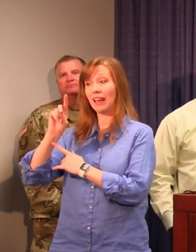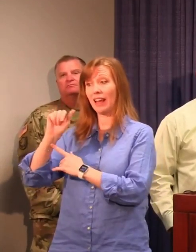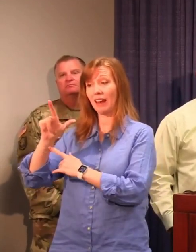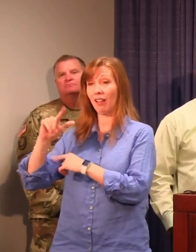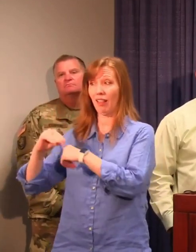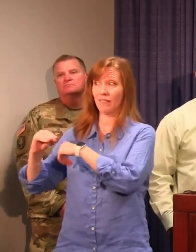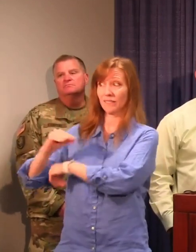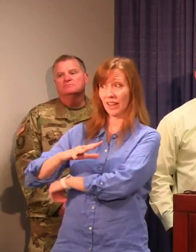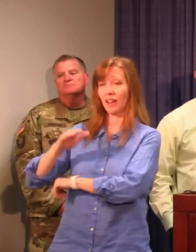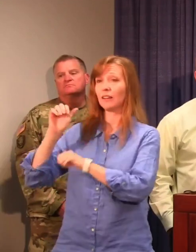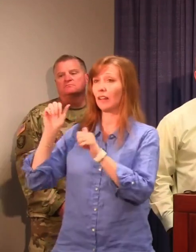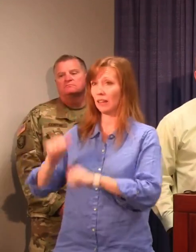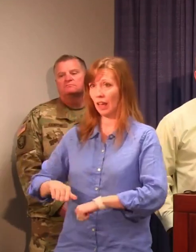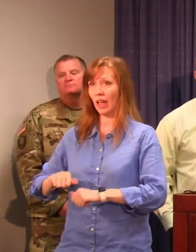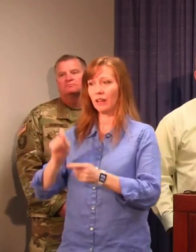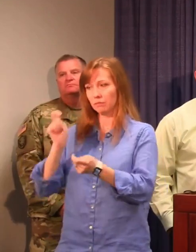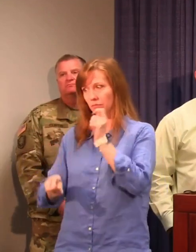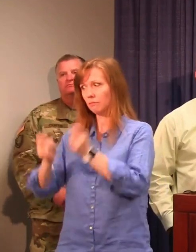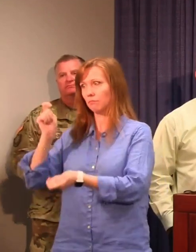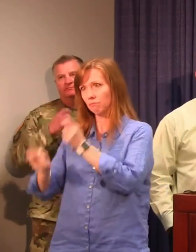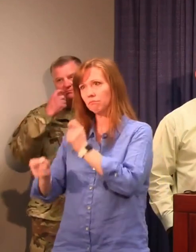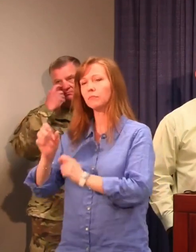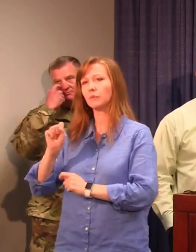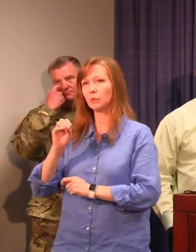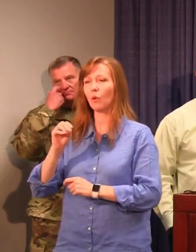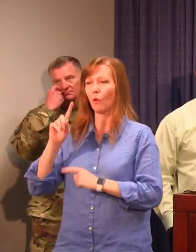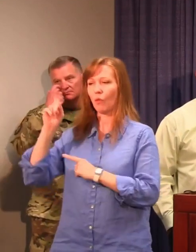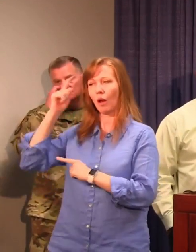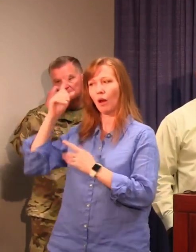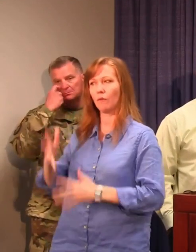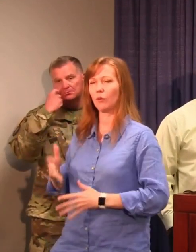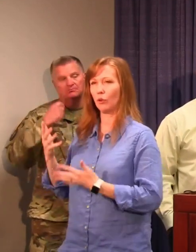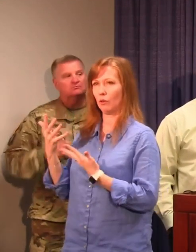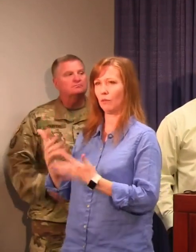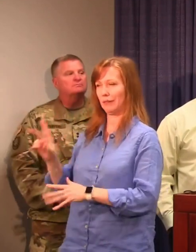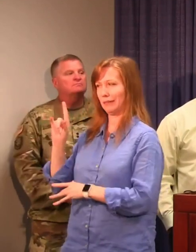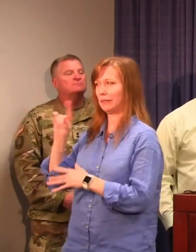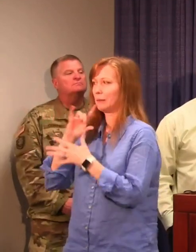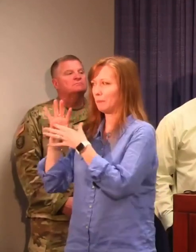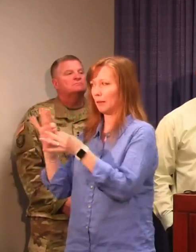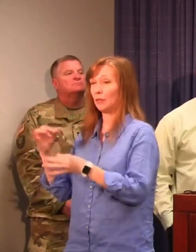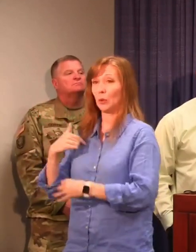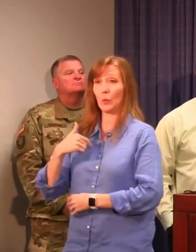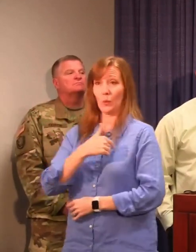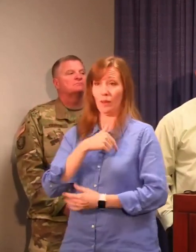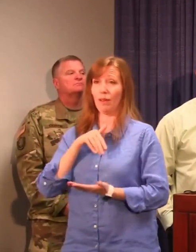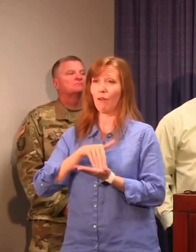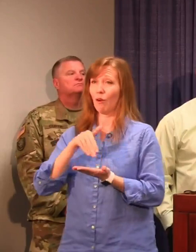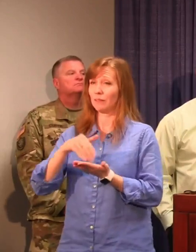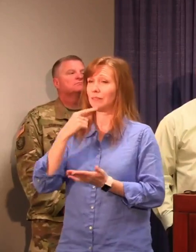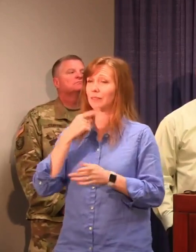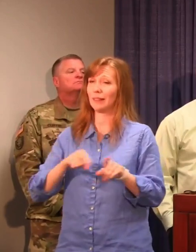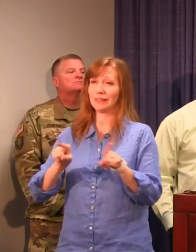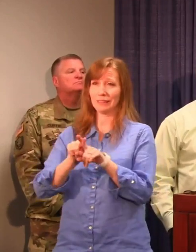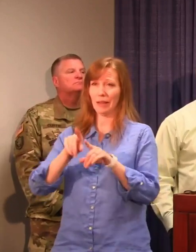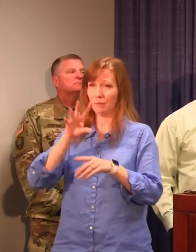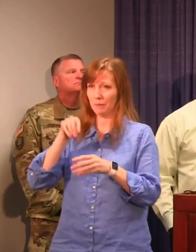at different times. And the governor pointed out something we like to say in the transportation industry is turn around, don't drown, because you're